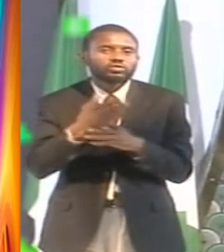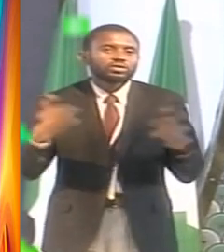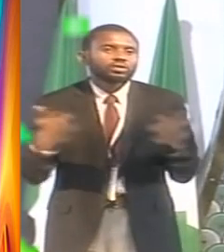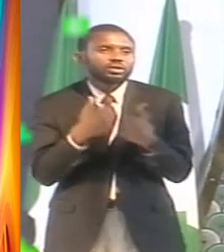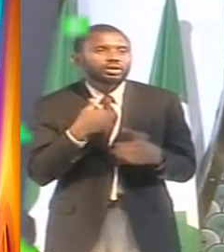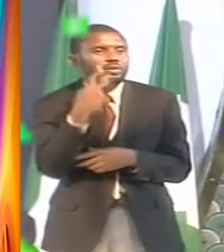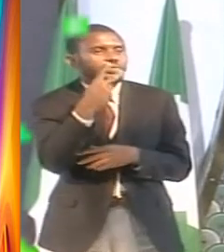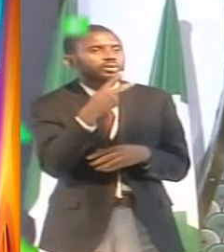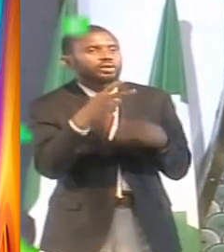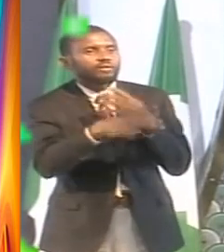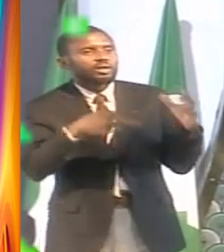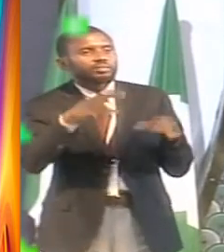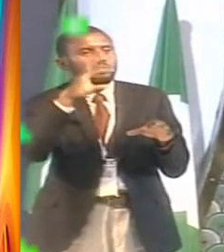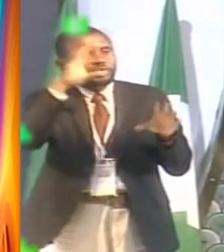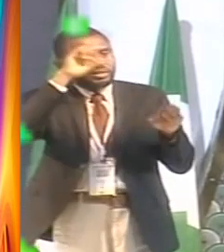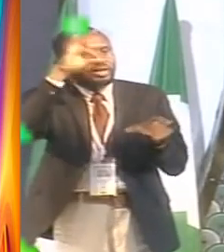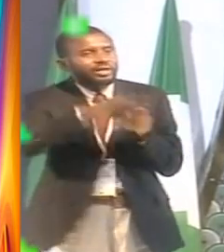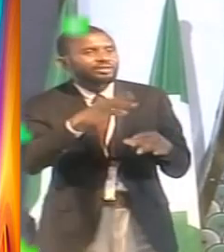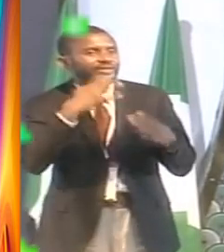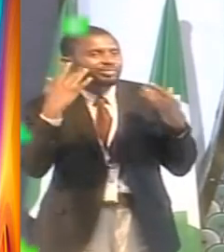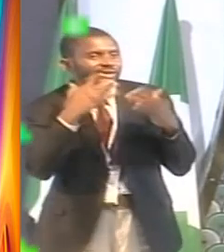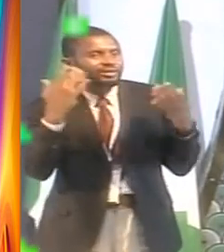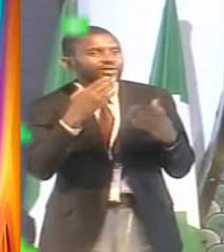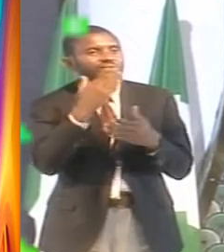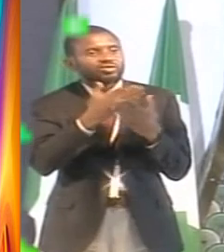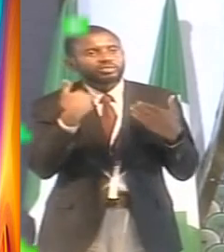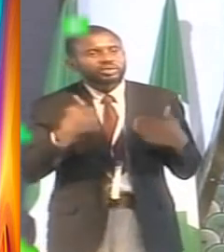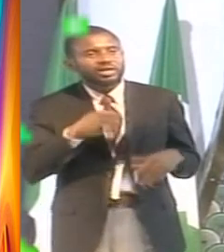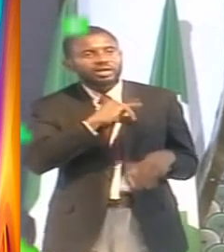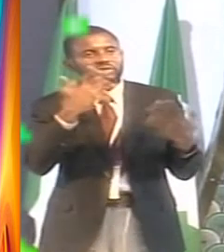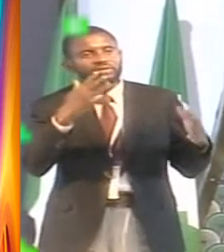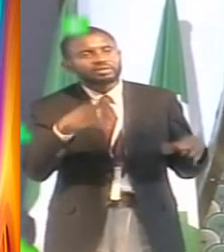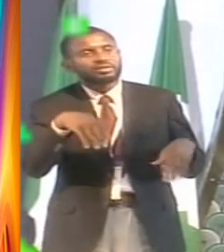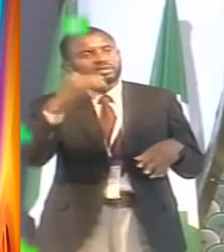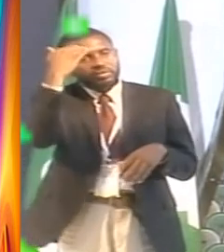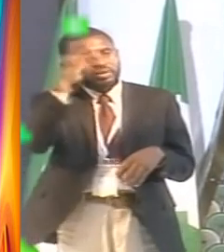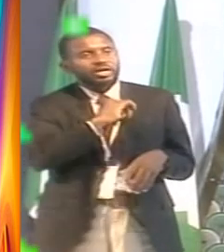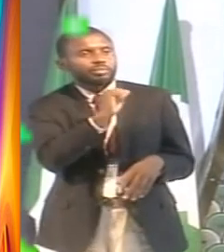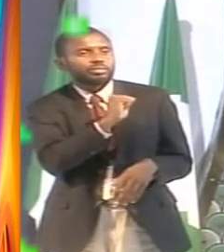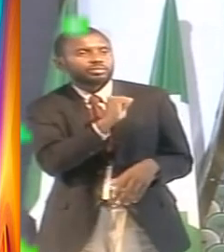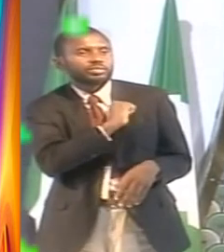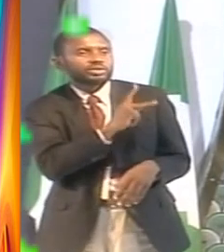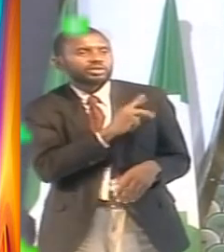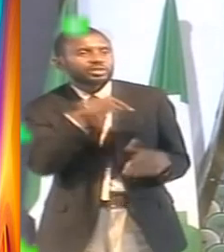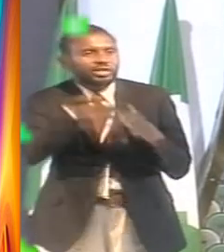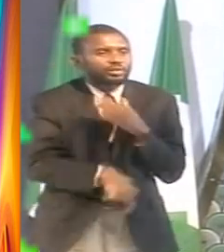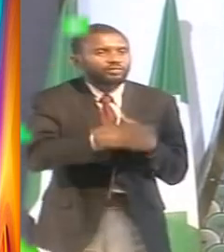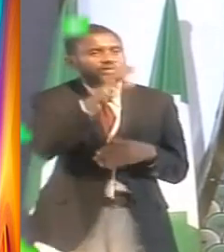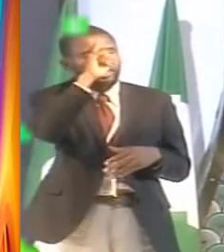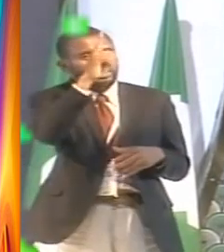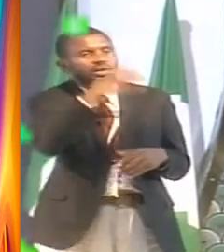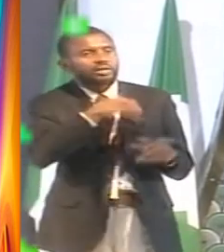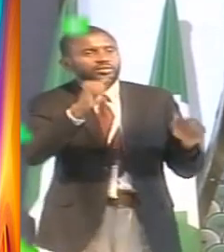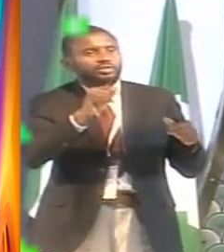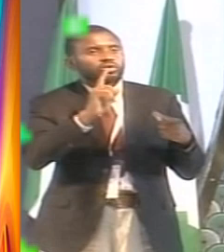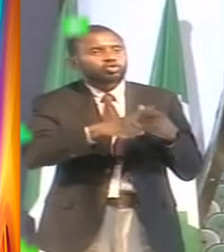President-elect smiling. He's somebody I already know, and I appreciate the depth of his intellect and his capacity to